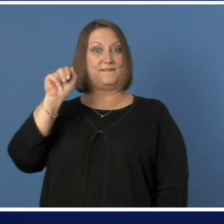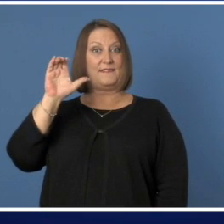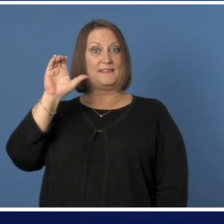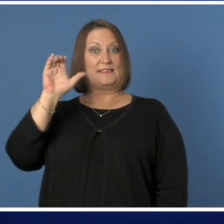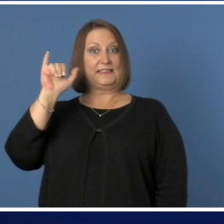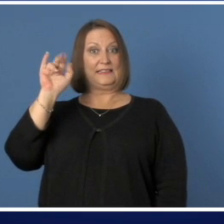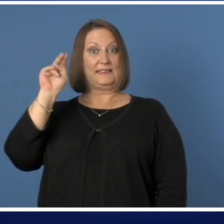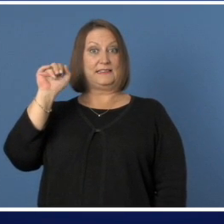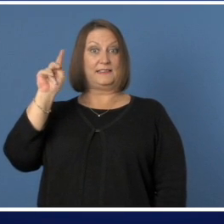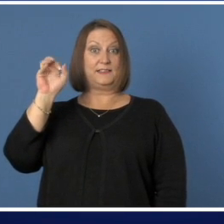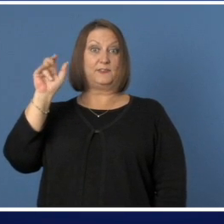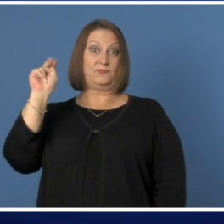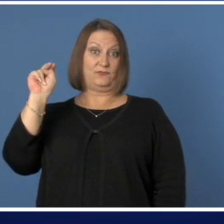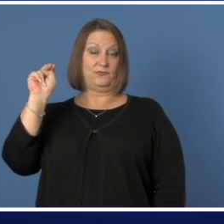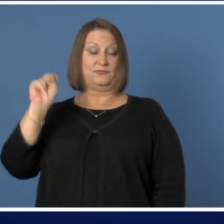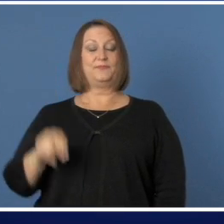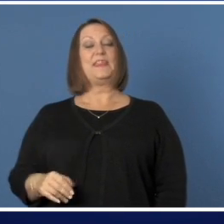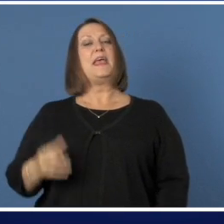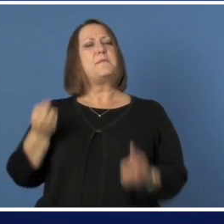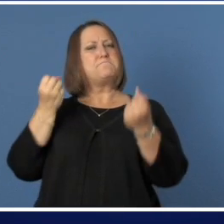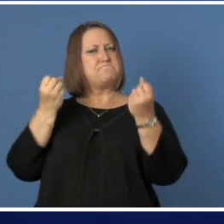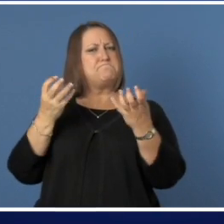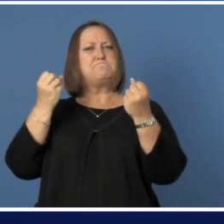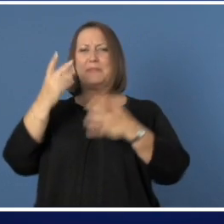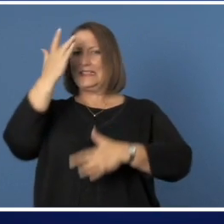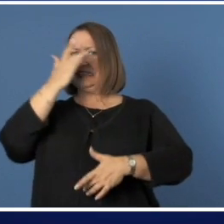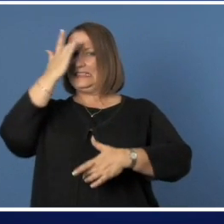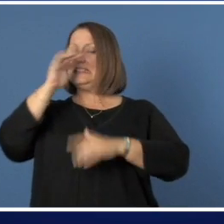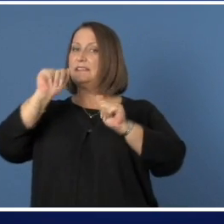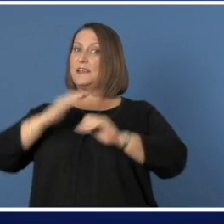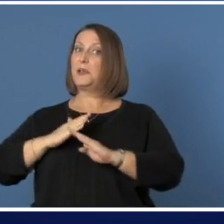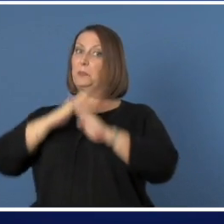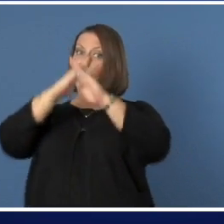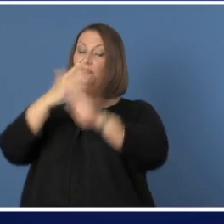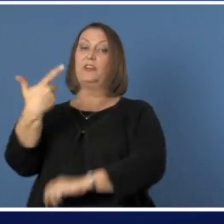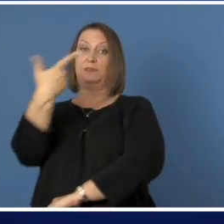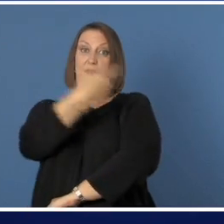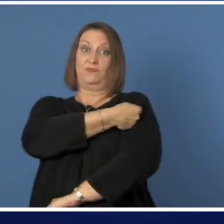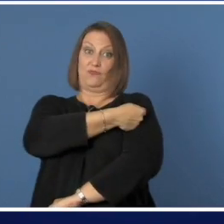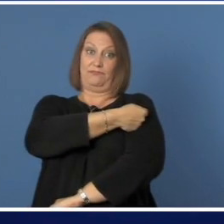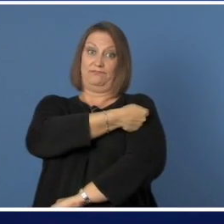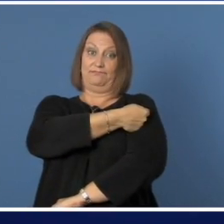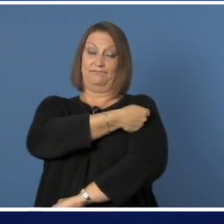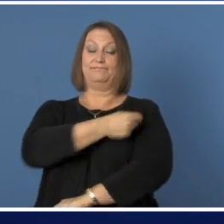Immunization can drastically reduce your chances of contracting many diseases